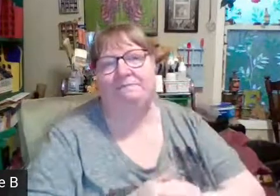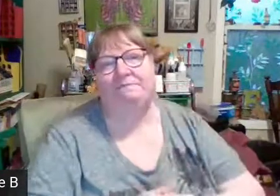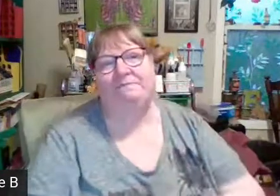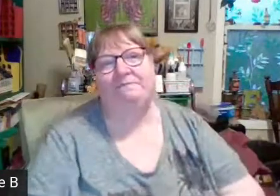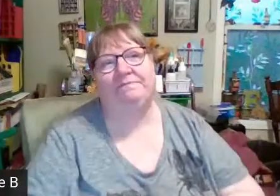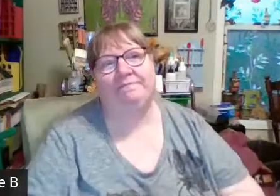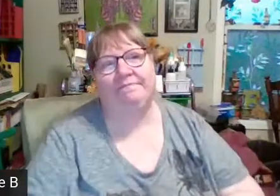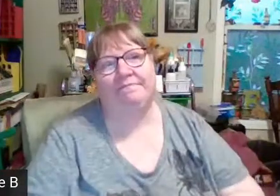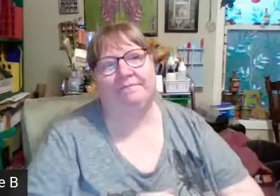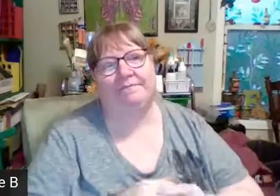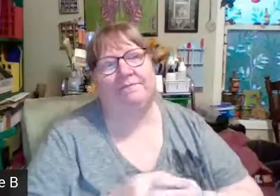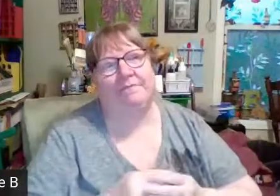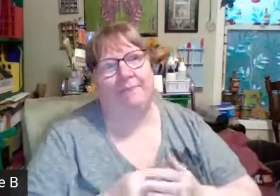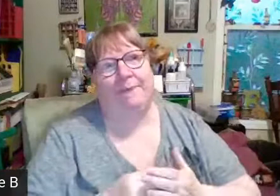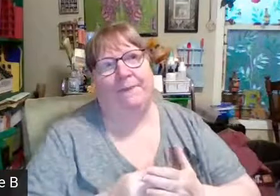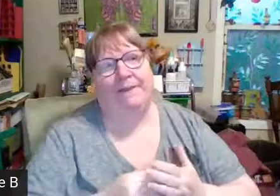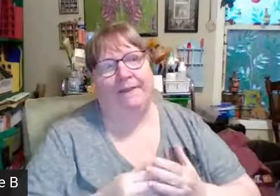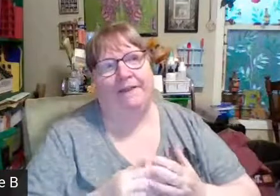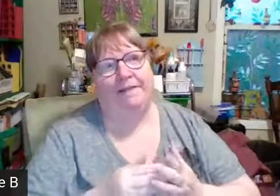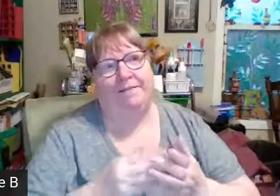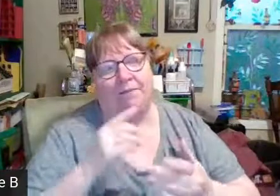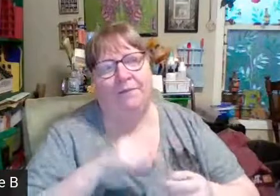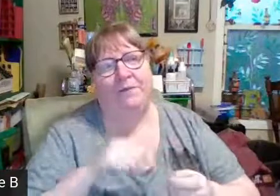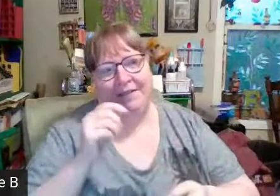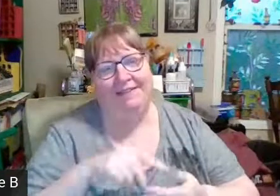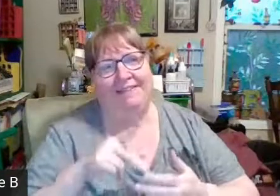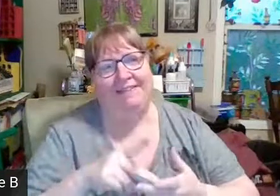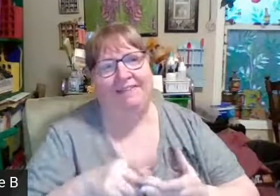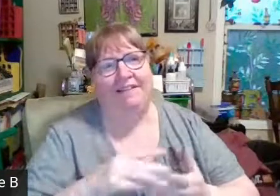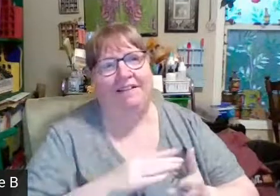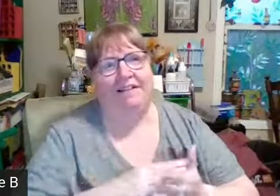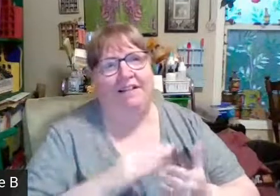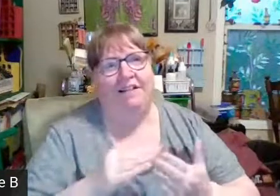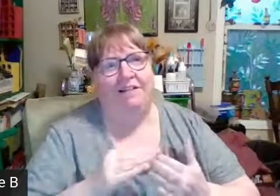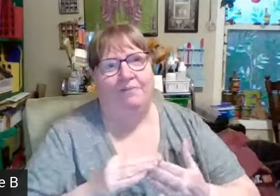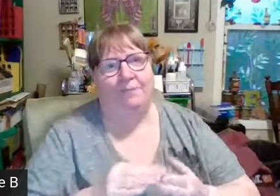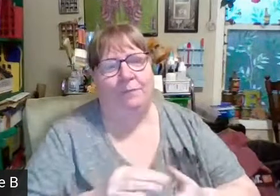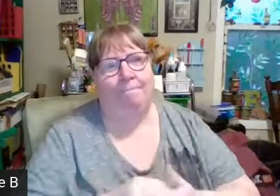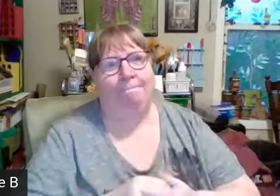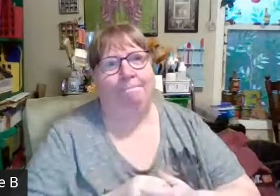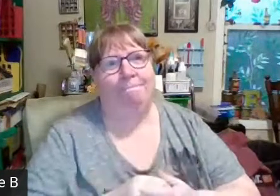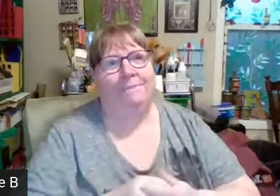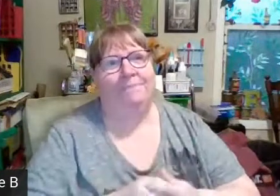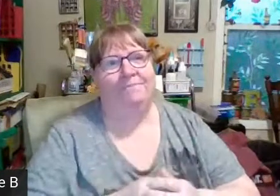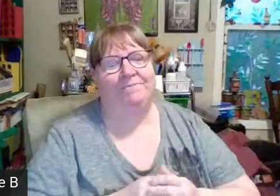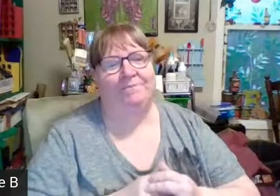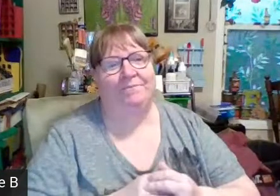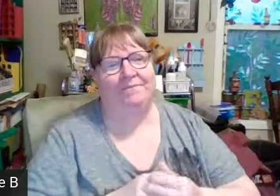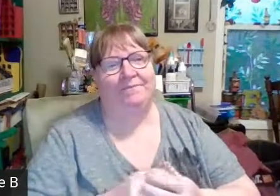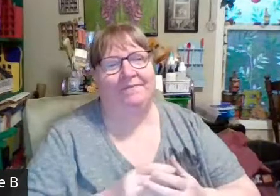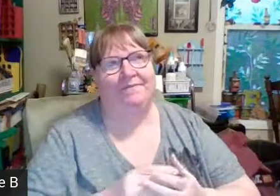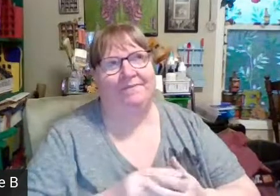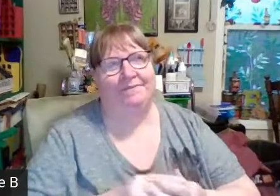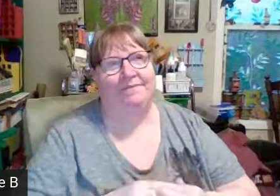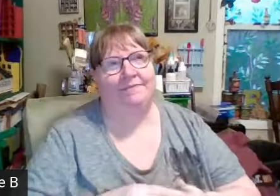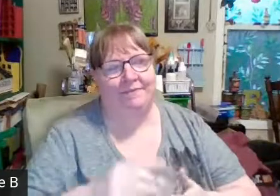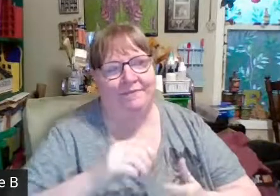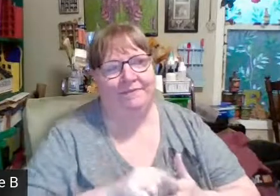every package. And so that's not a big concern. I got kits going out with two glue sticks this month, and